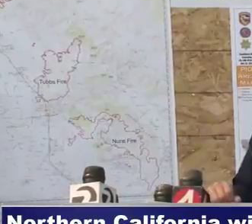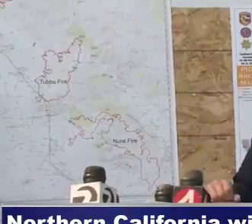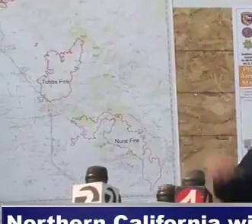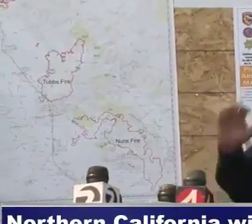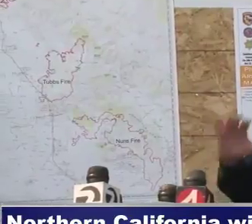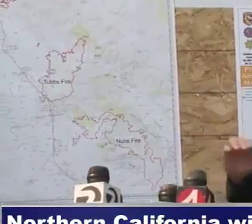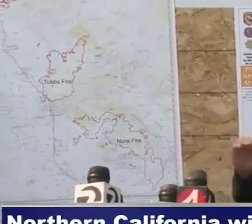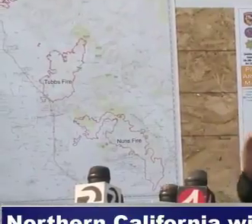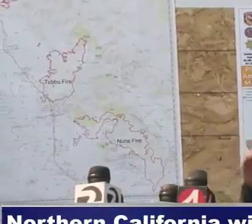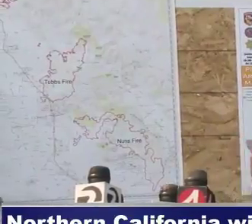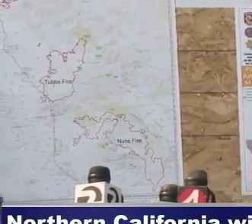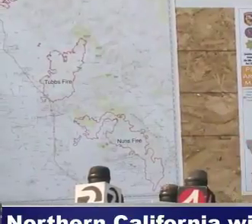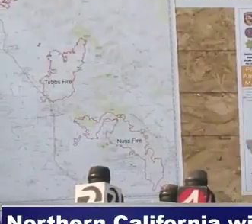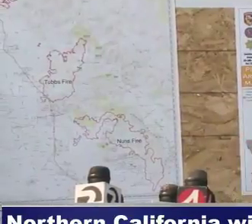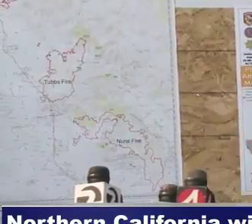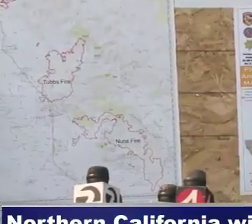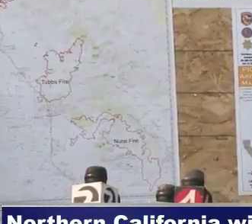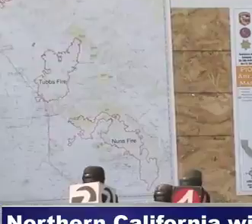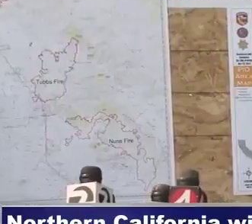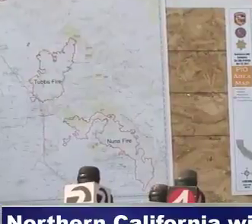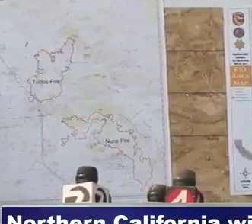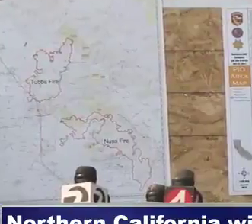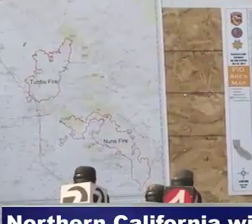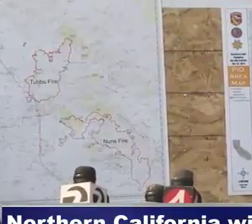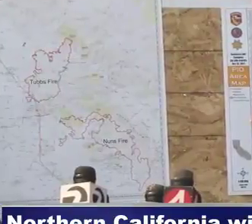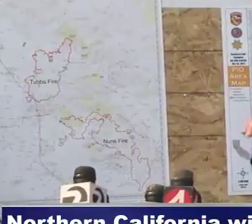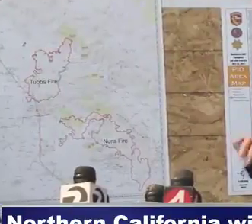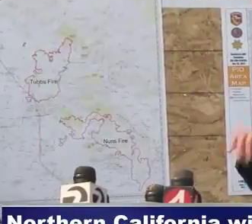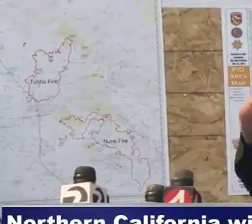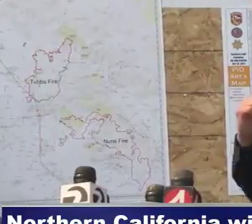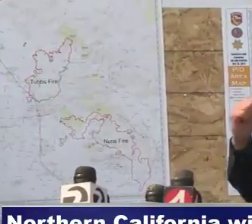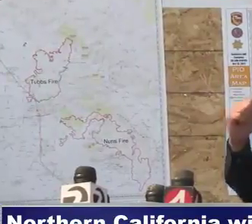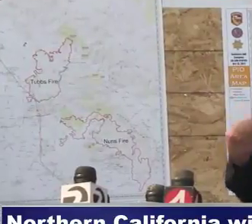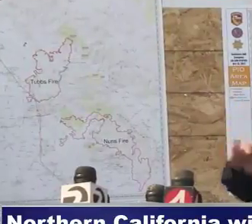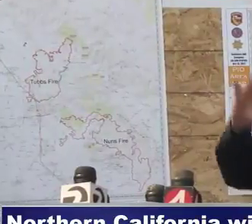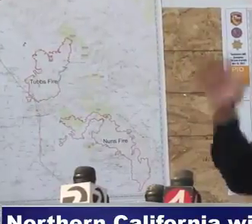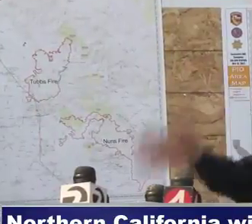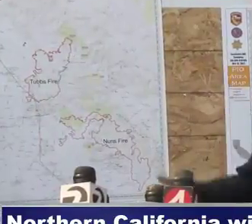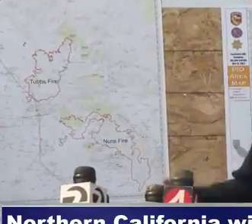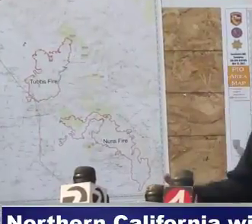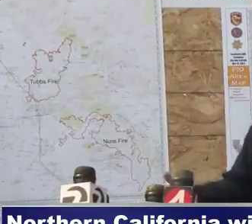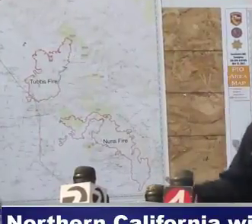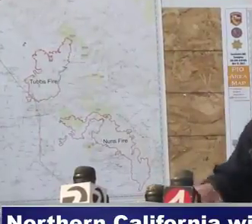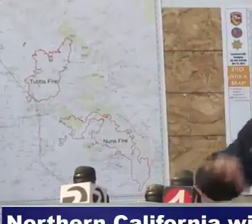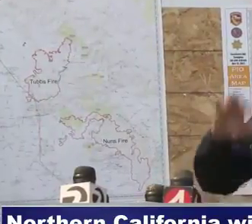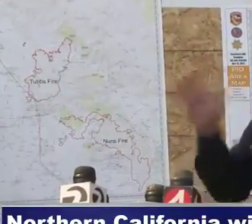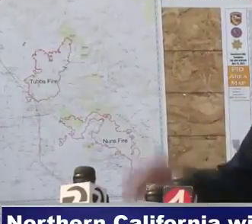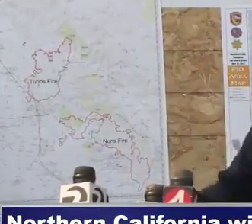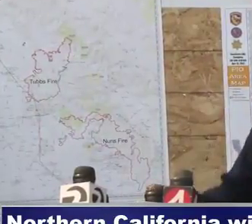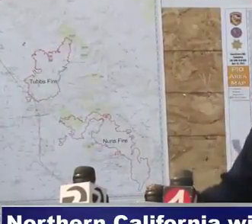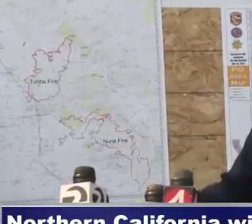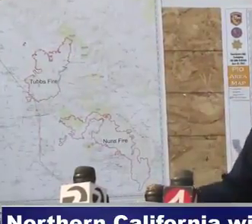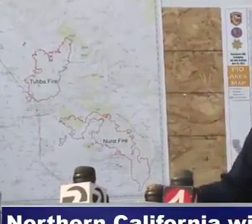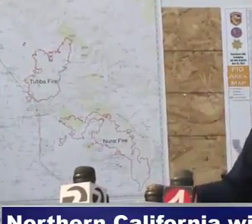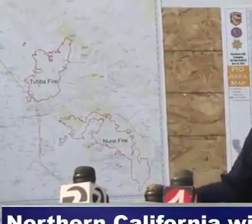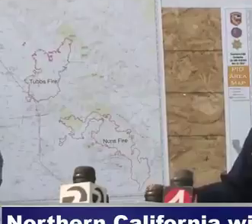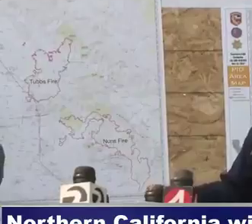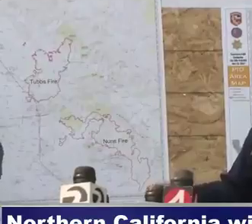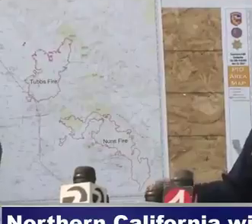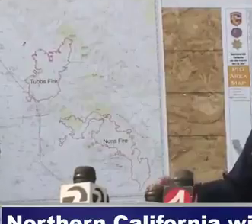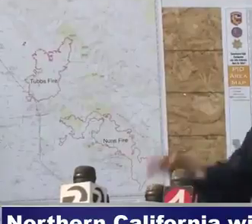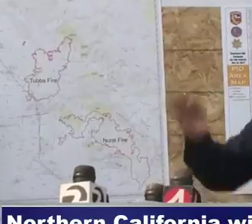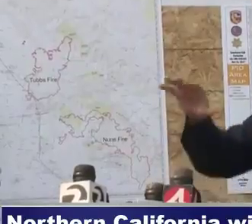there. We've been making pretty good progress on holding that piece from slopping over 29. It came over once. We jumped on it, held